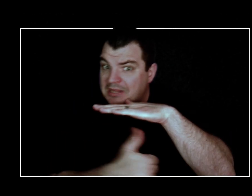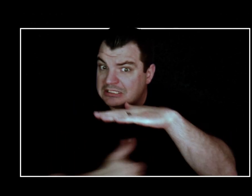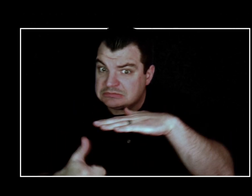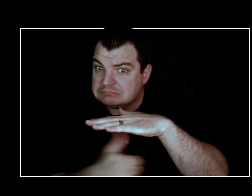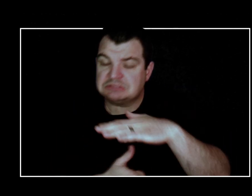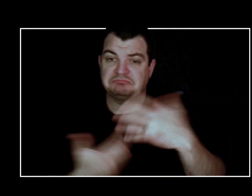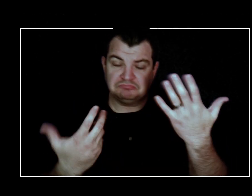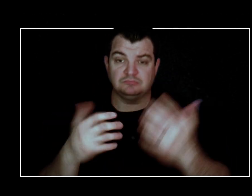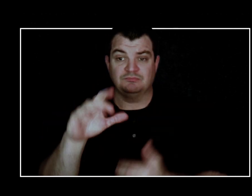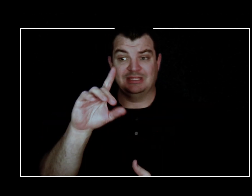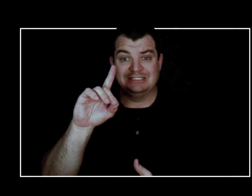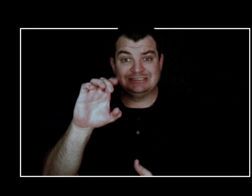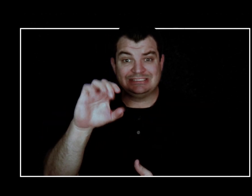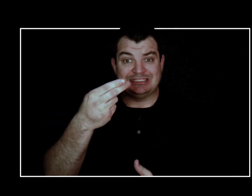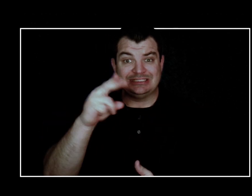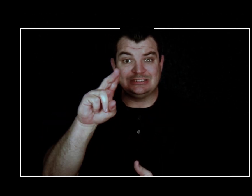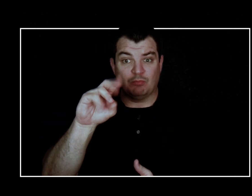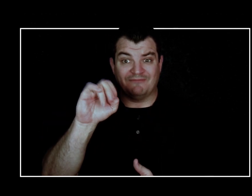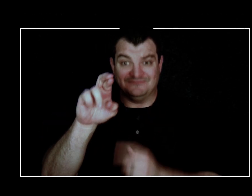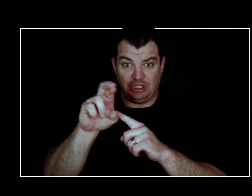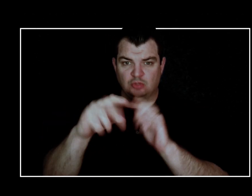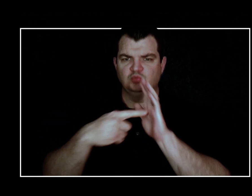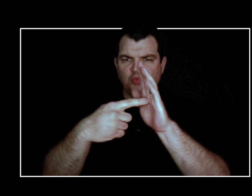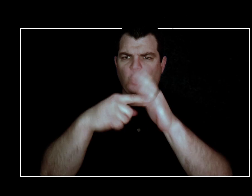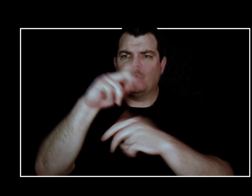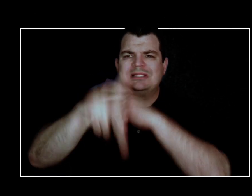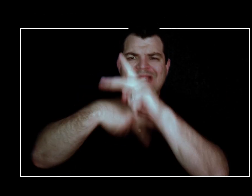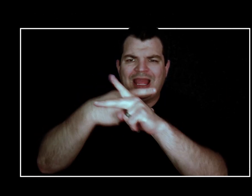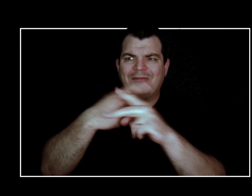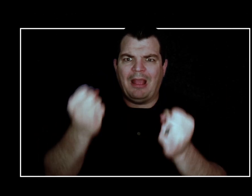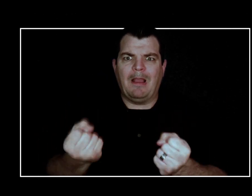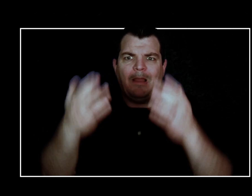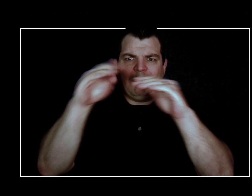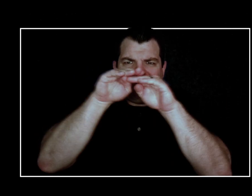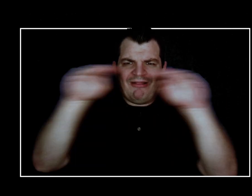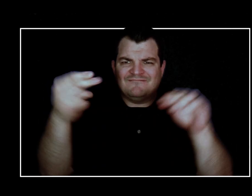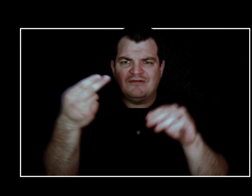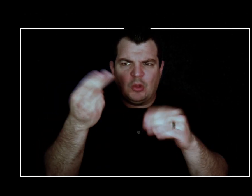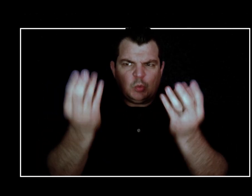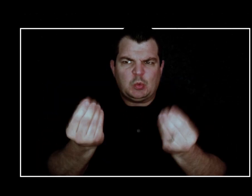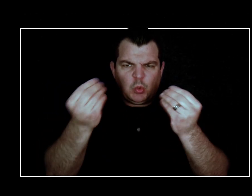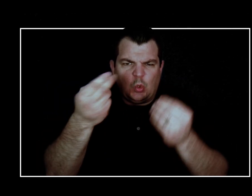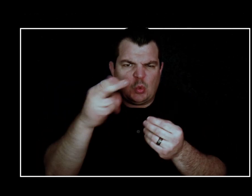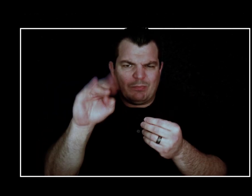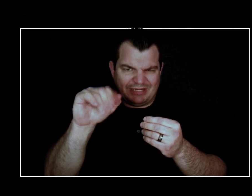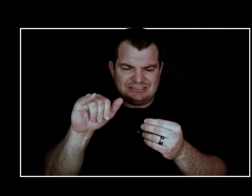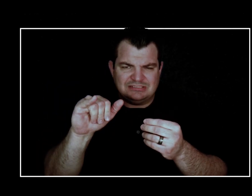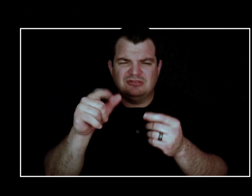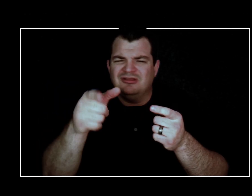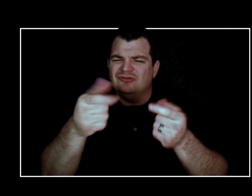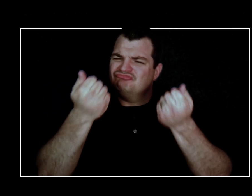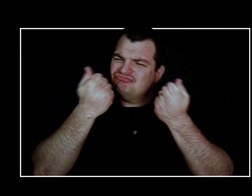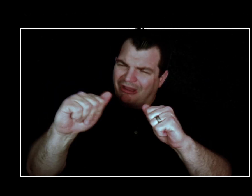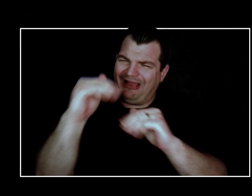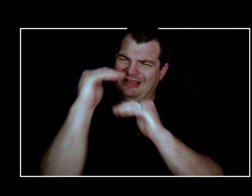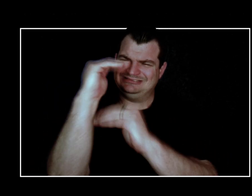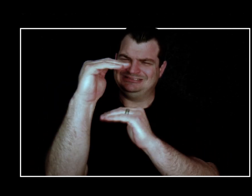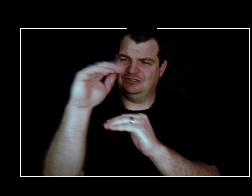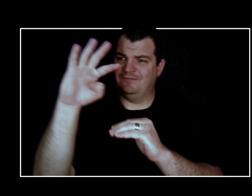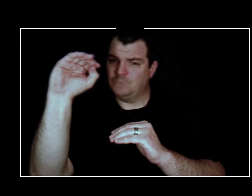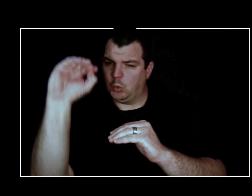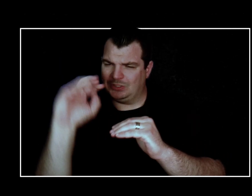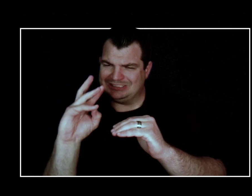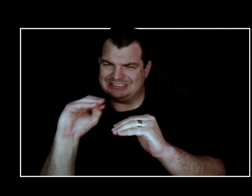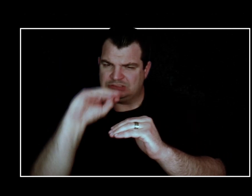basement. A dehumidifier will show the level of humidity in your home. Try to keep humidity levels